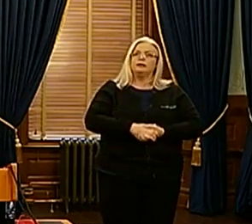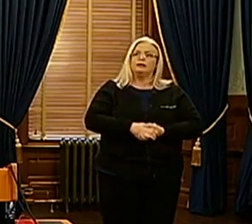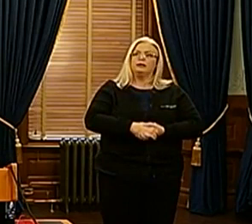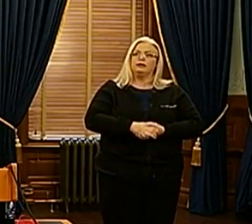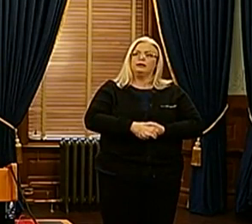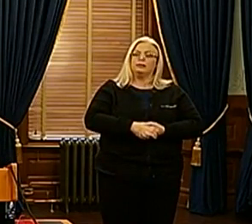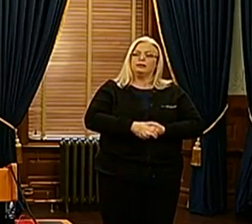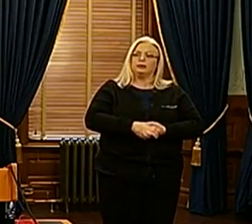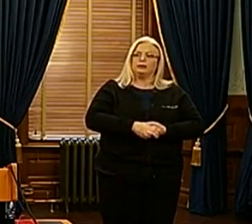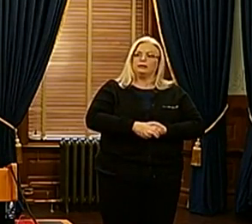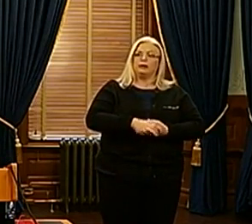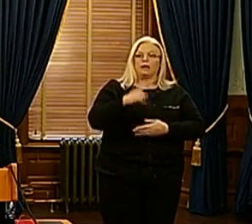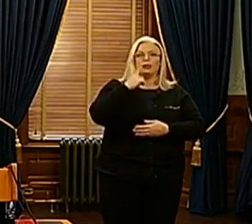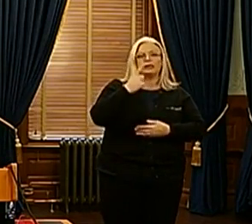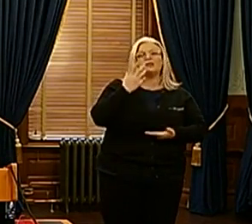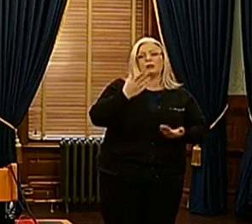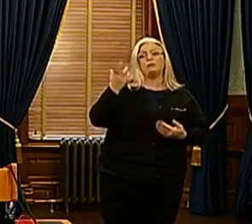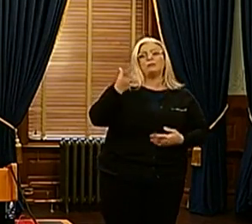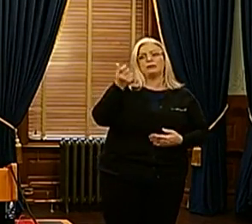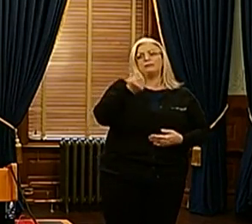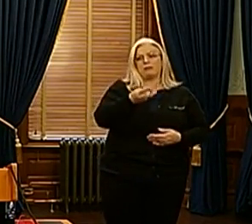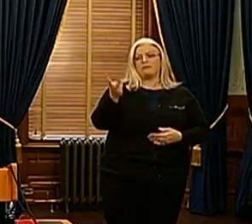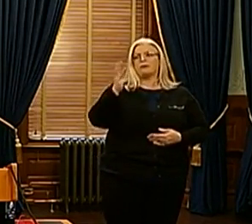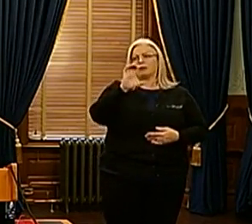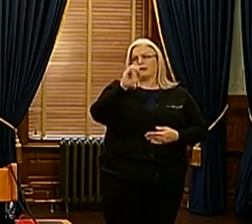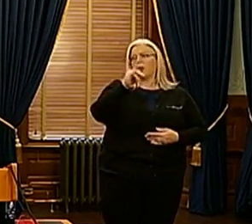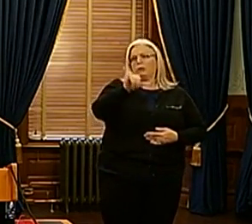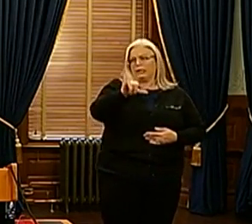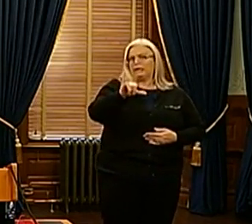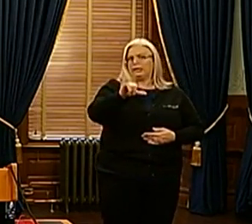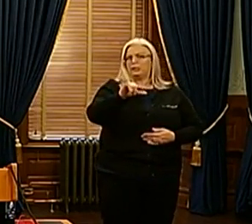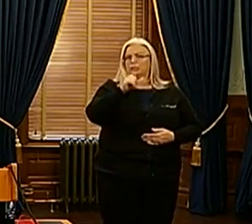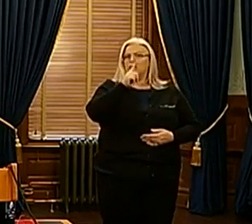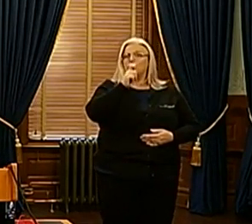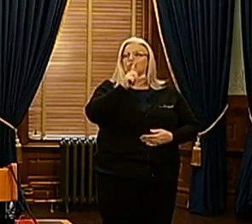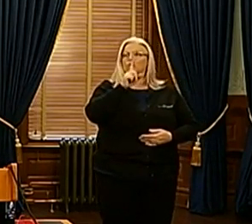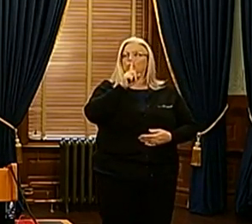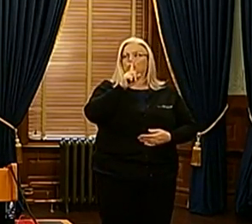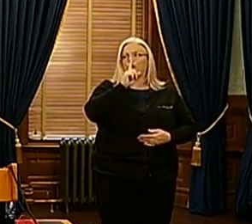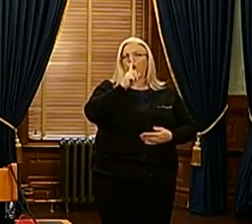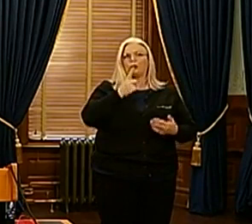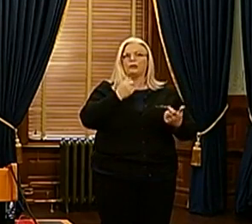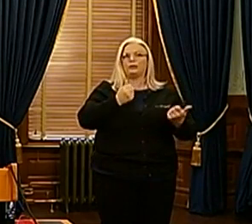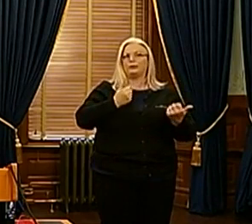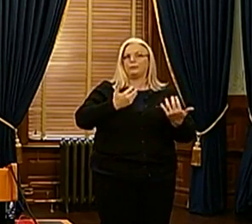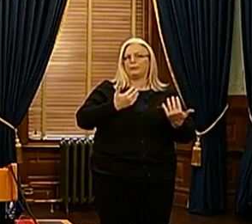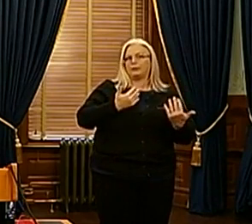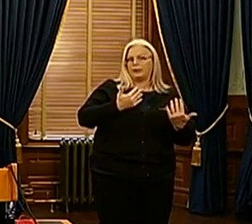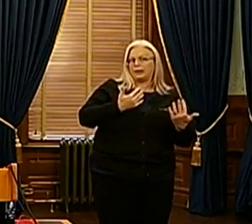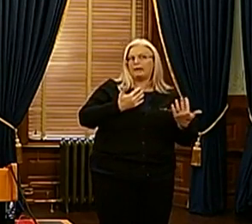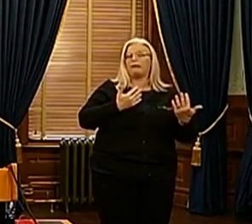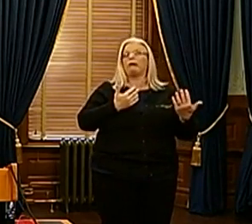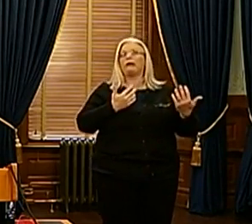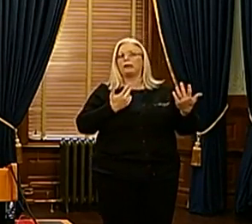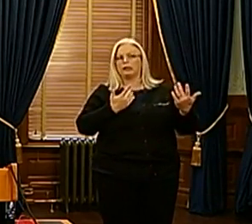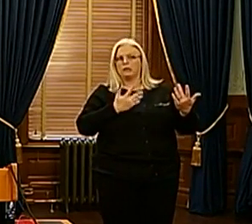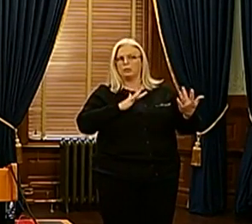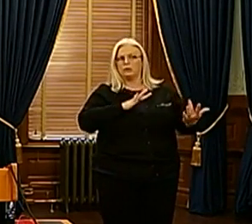I think there are probably a number of counties that are really waiting, hoping that we'll reach out.